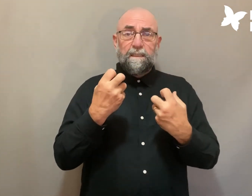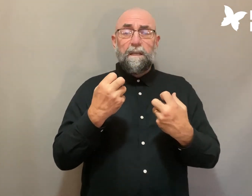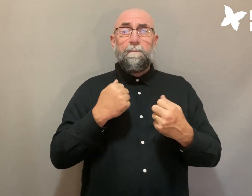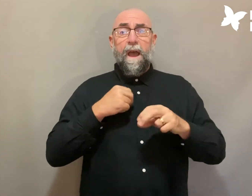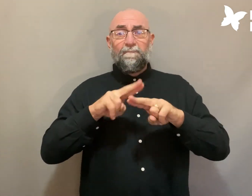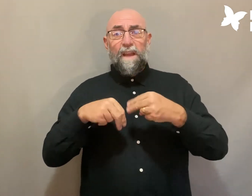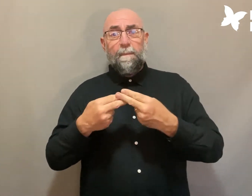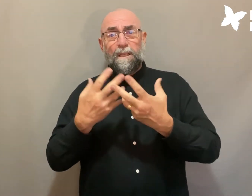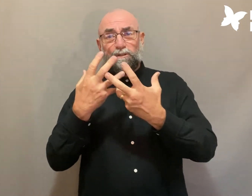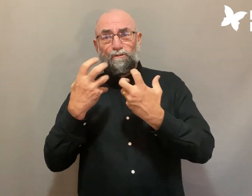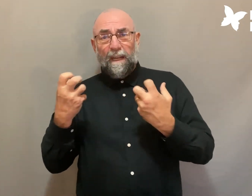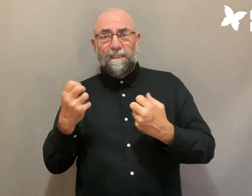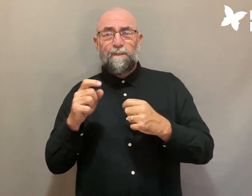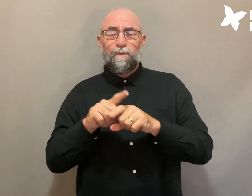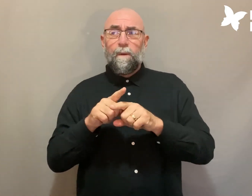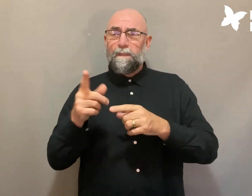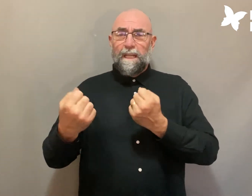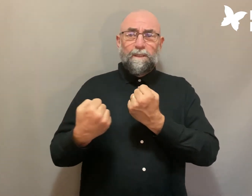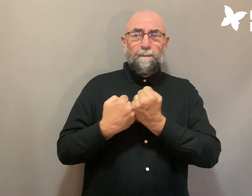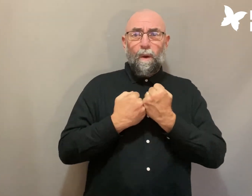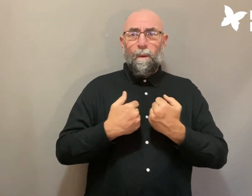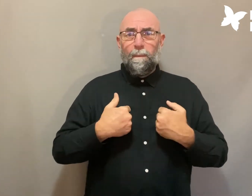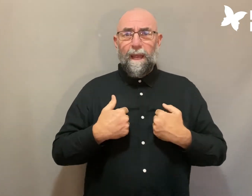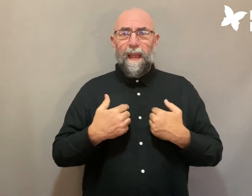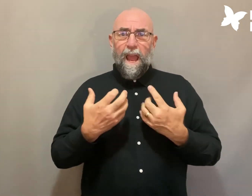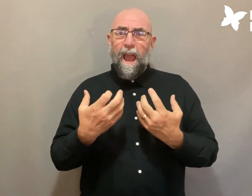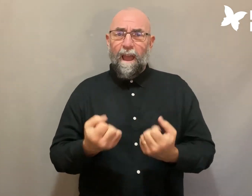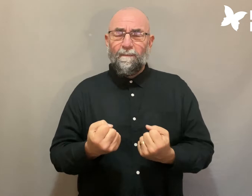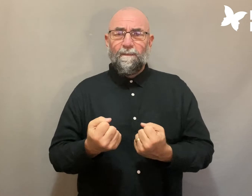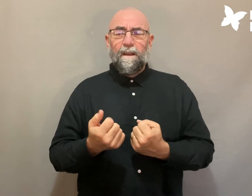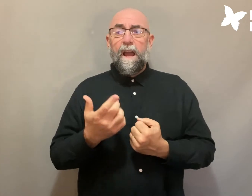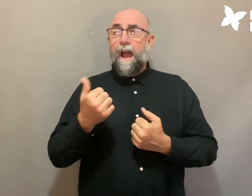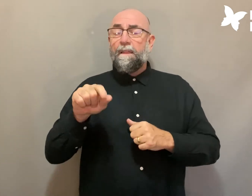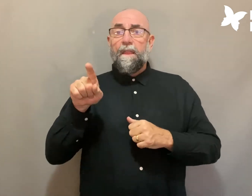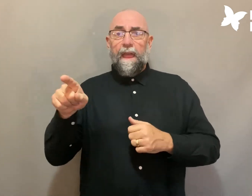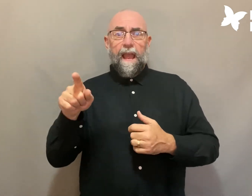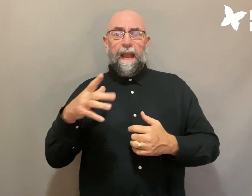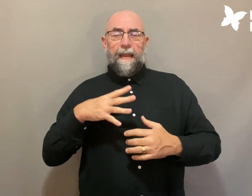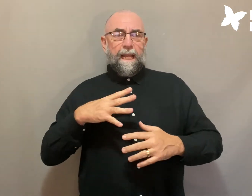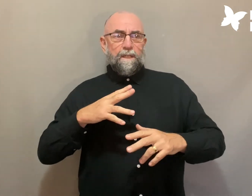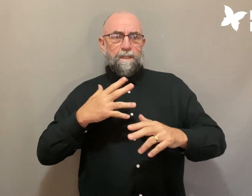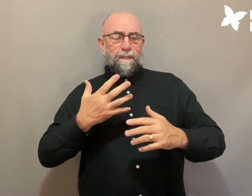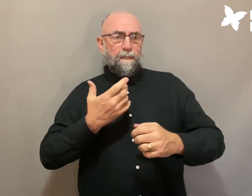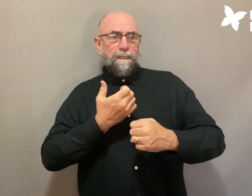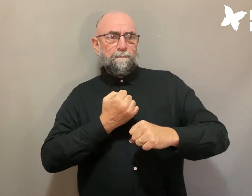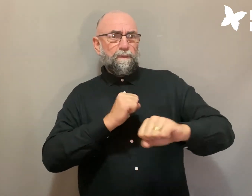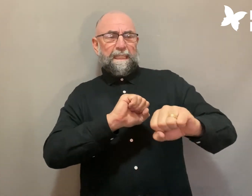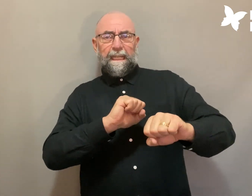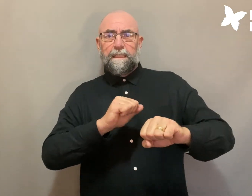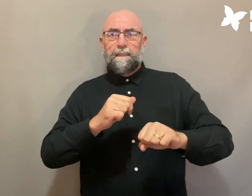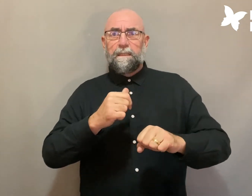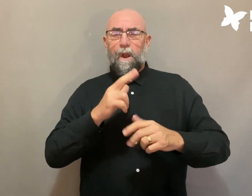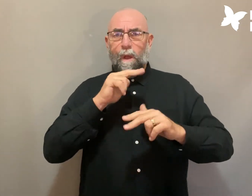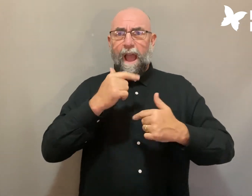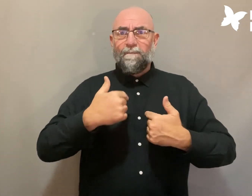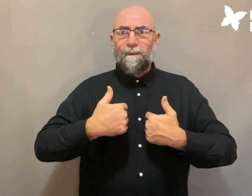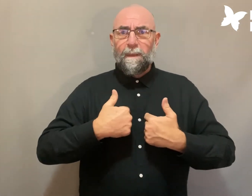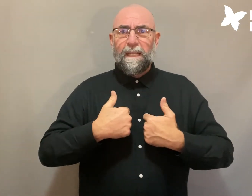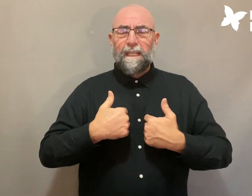because they were there for me, and they had to then protect themselves while protecting me. And it's a big effort. It doesn't